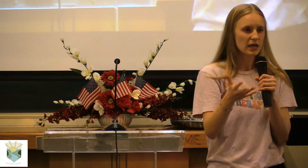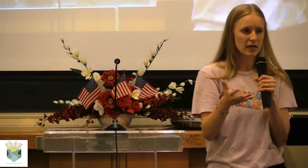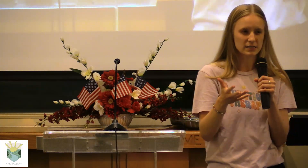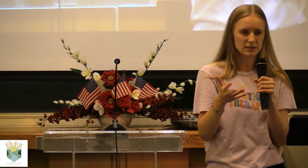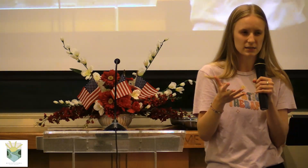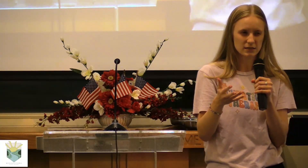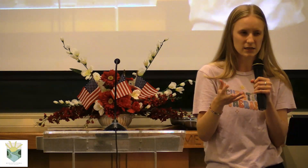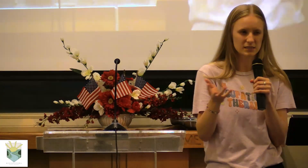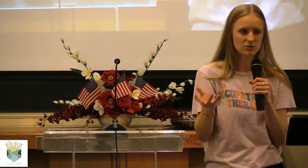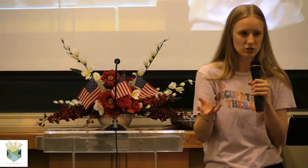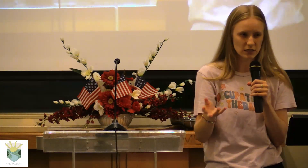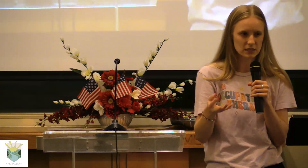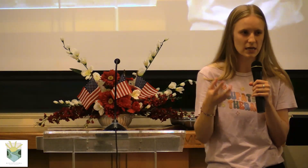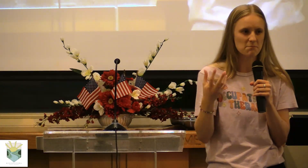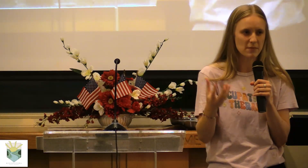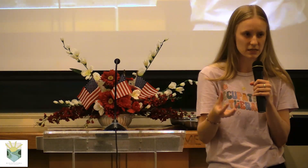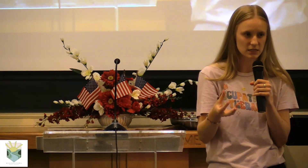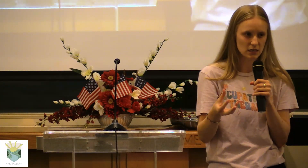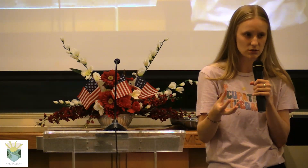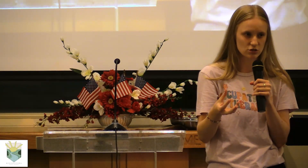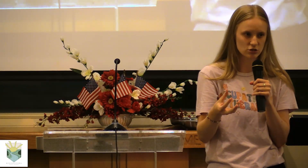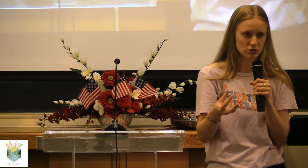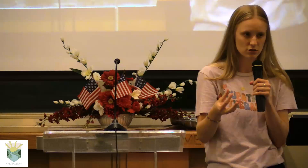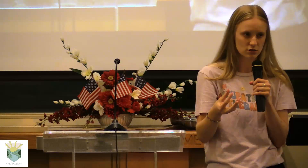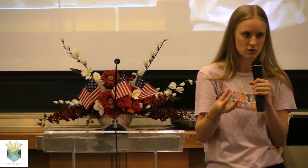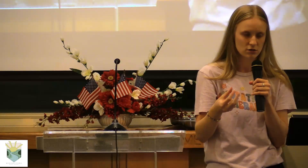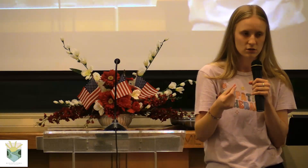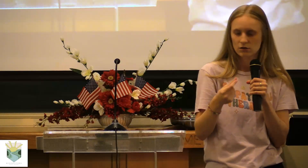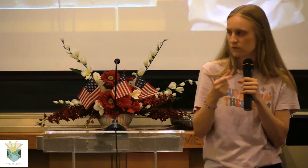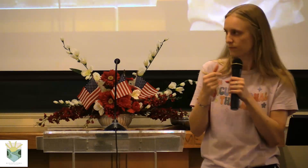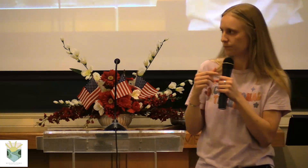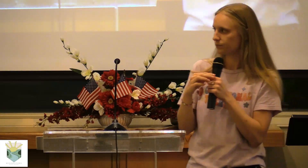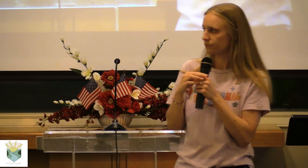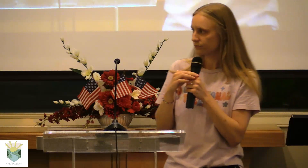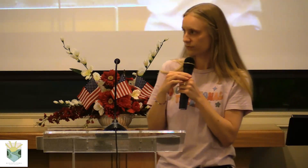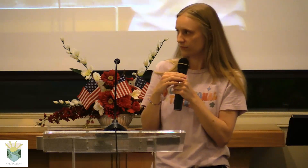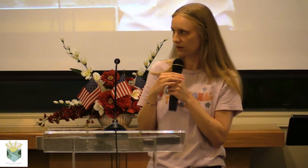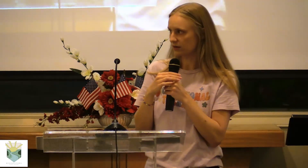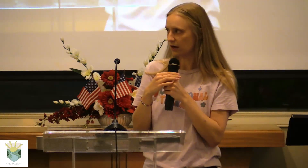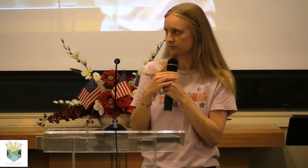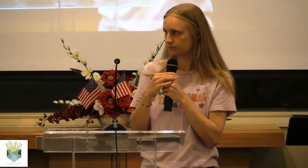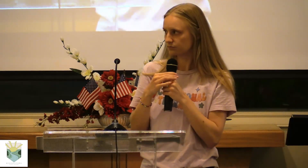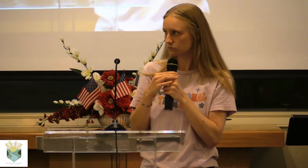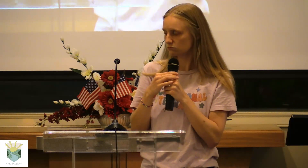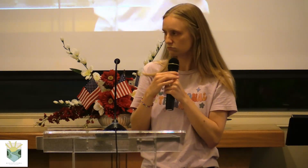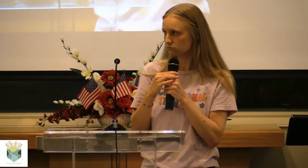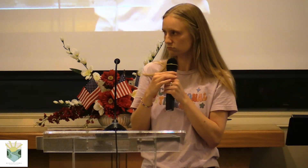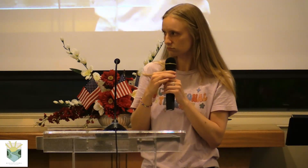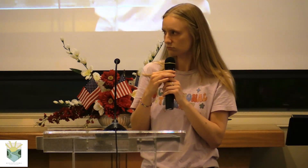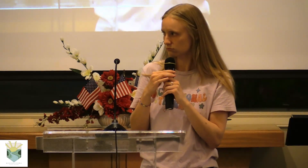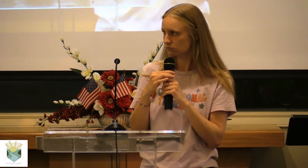It's essentially the same message. It's essentially, yeah, like you're saying it's nice. Yeah. You know, does that make sense?